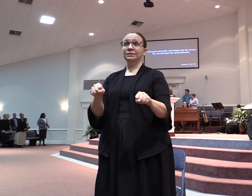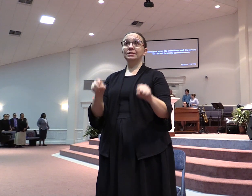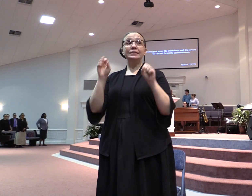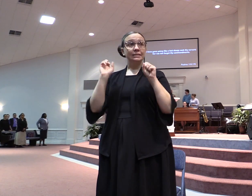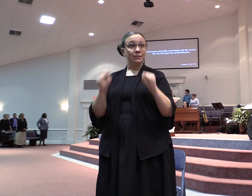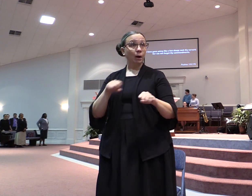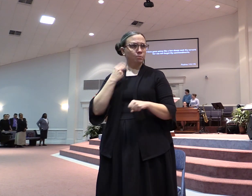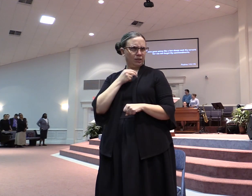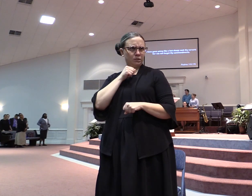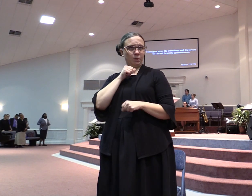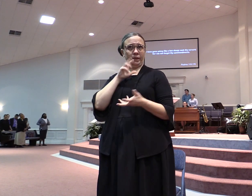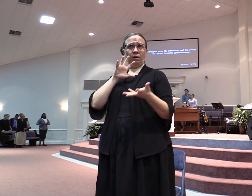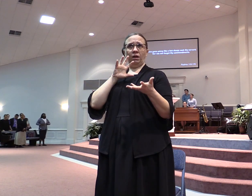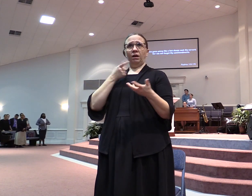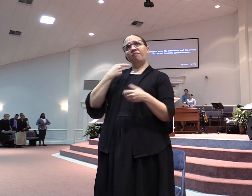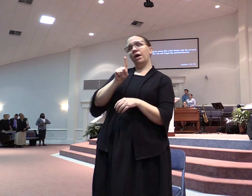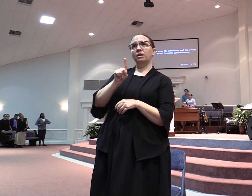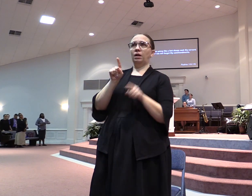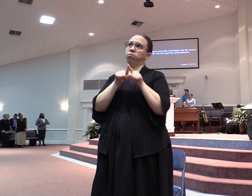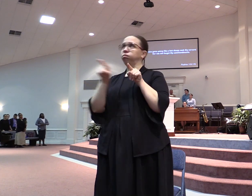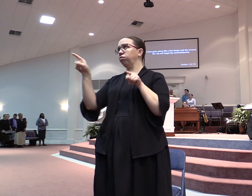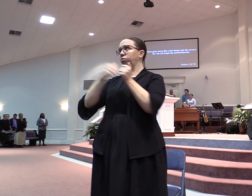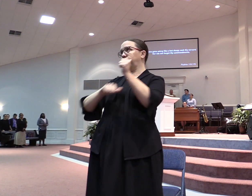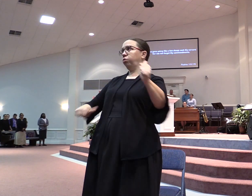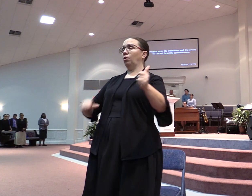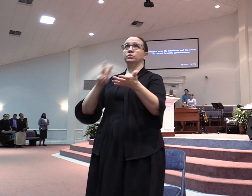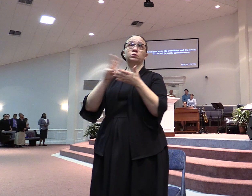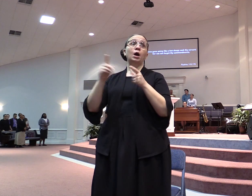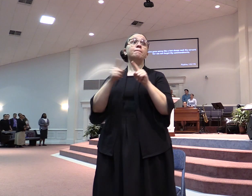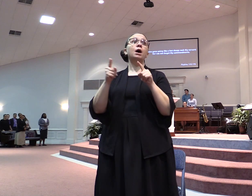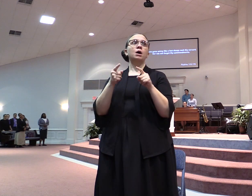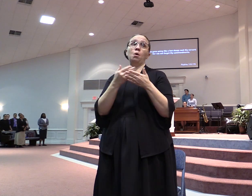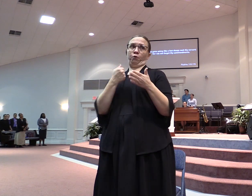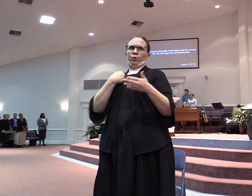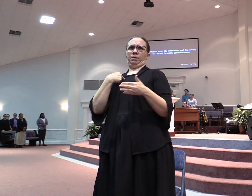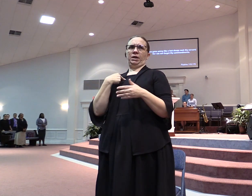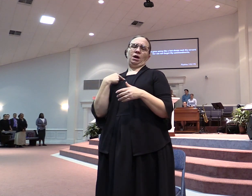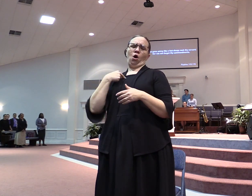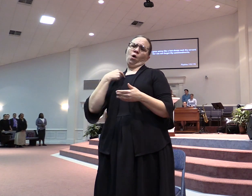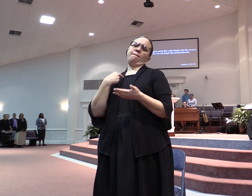It could be us getting all messed up and wandering off in 6 weeks. So before we get all holy,